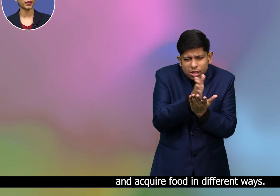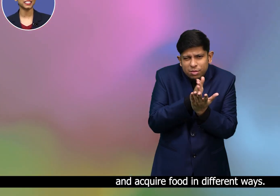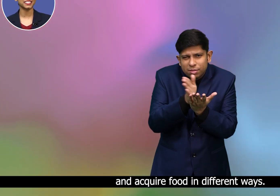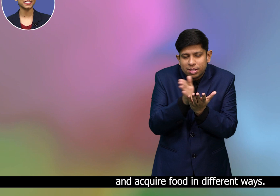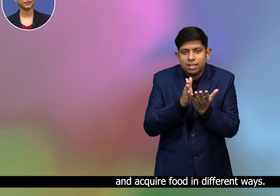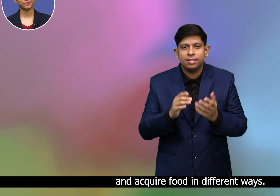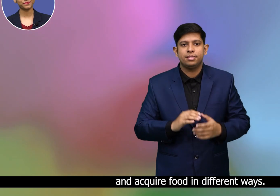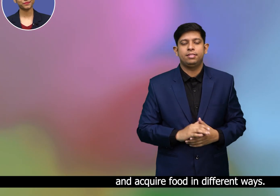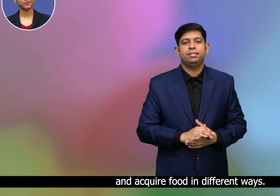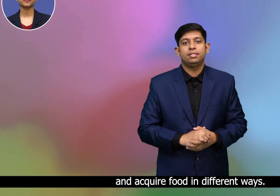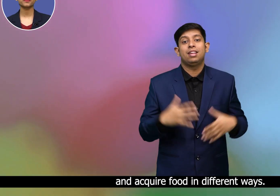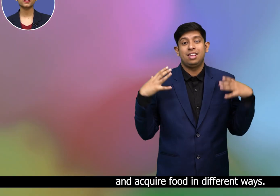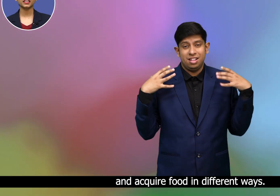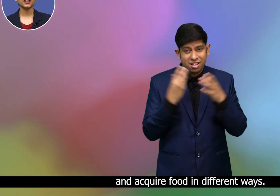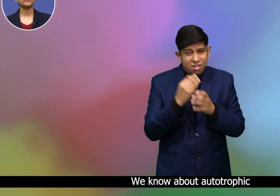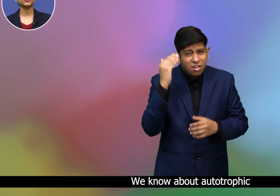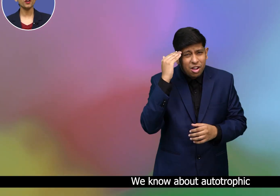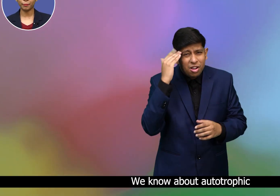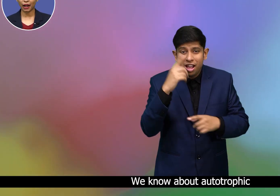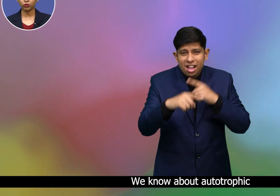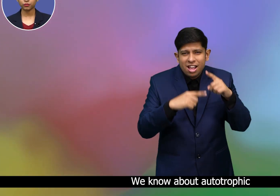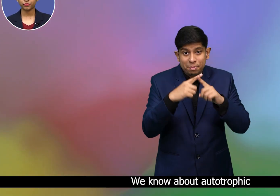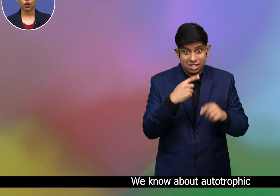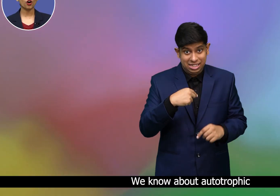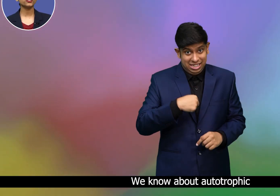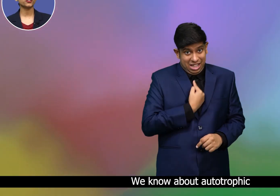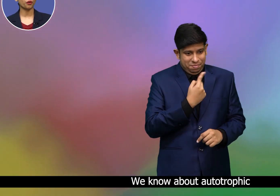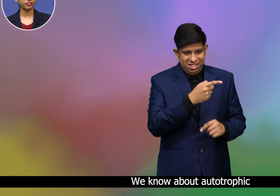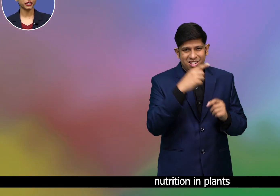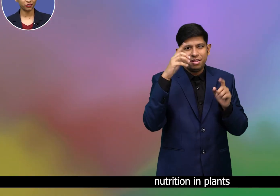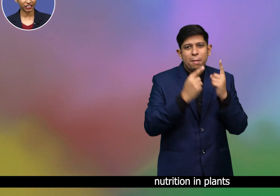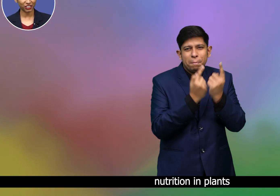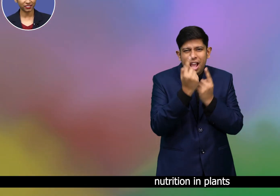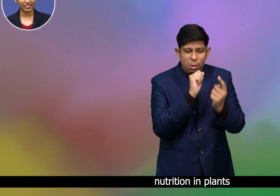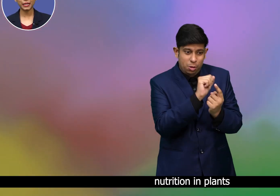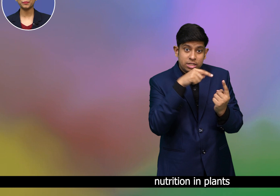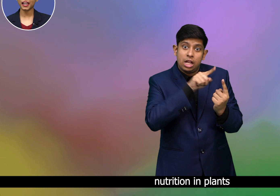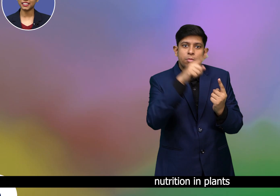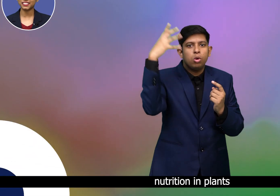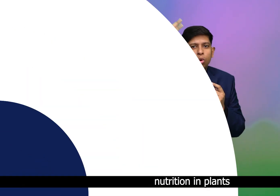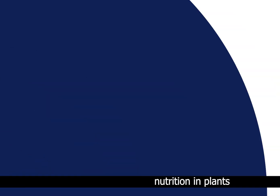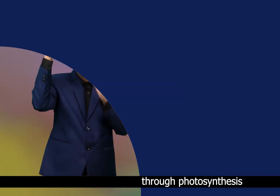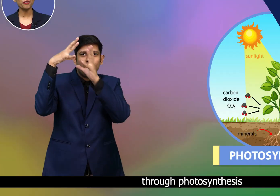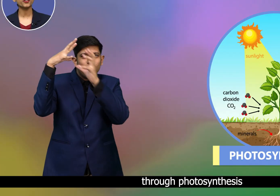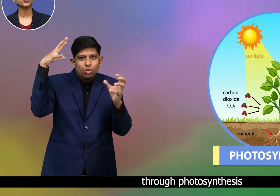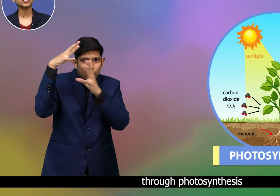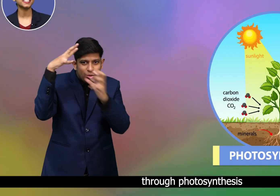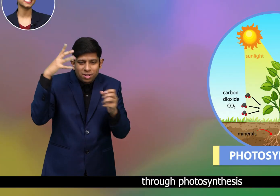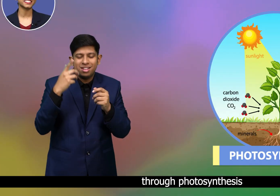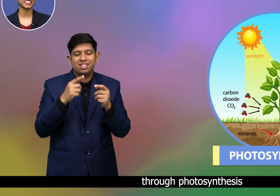different ways. We know about autotrophic nutrition in plants